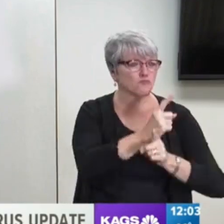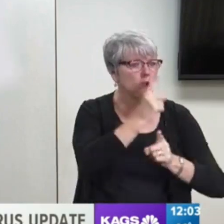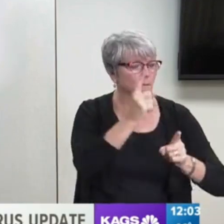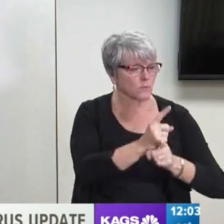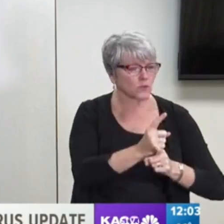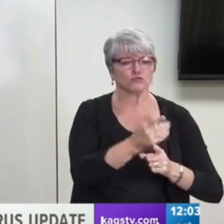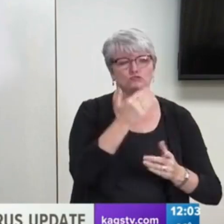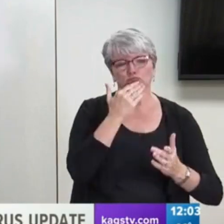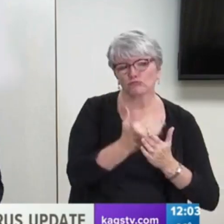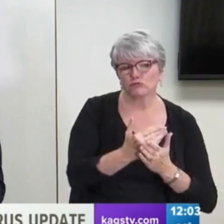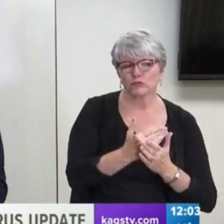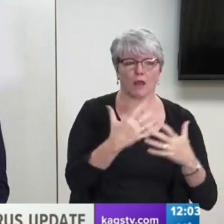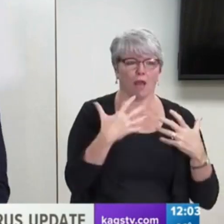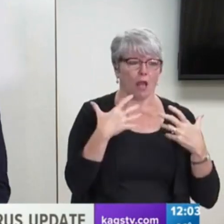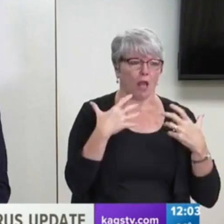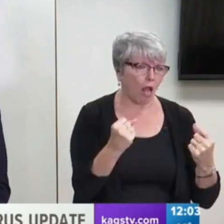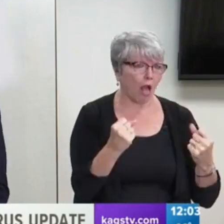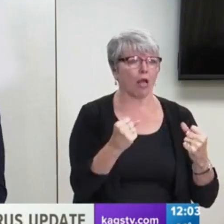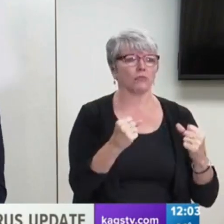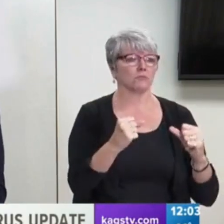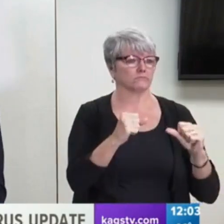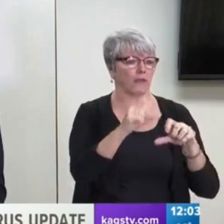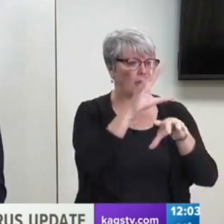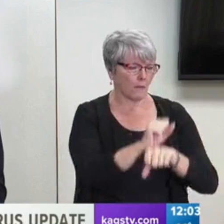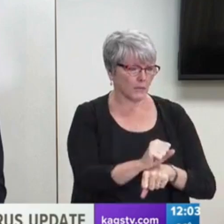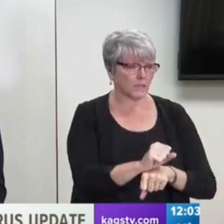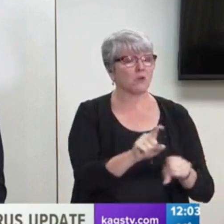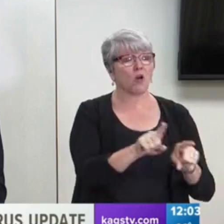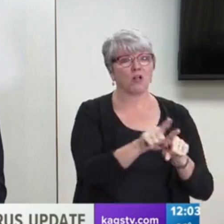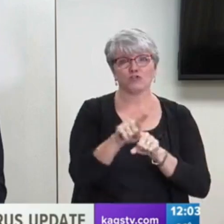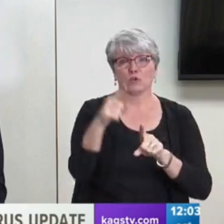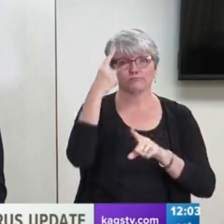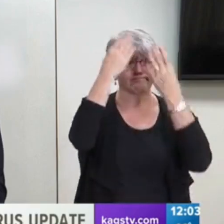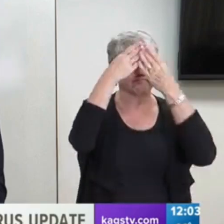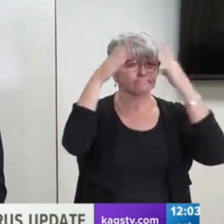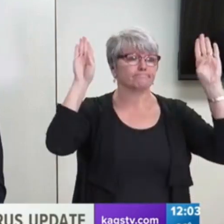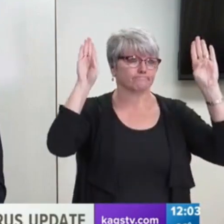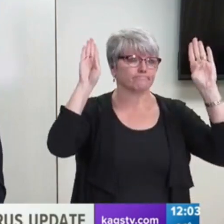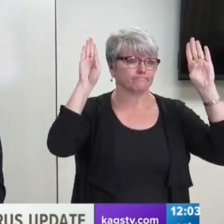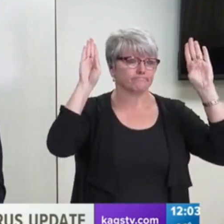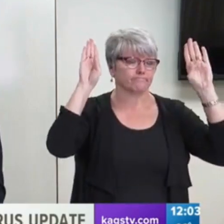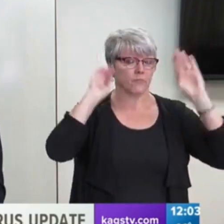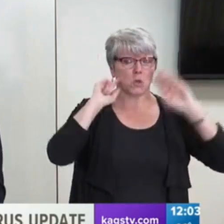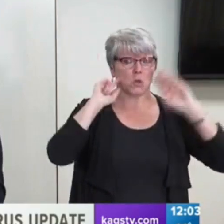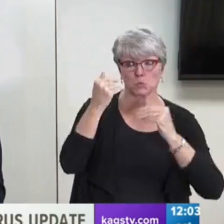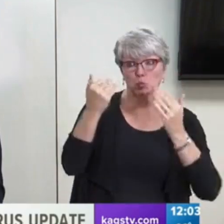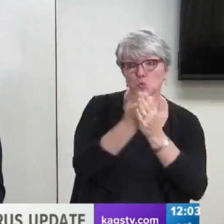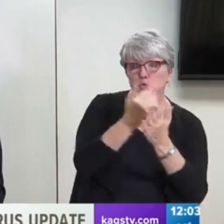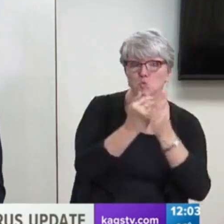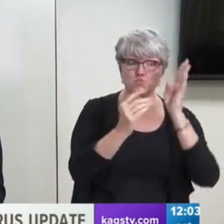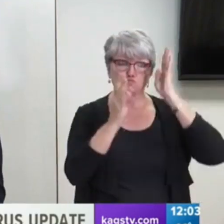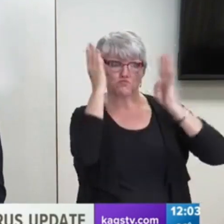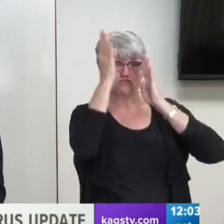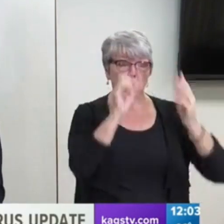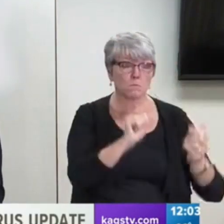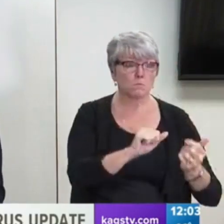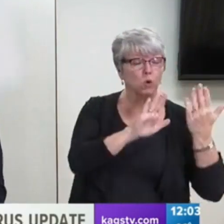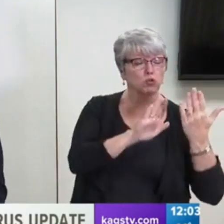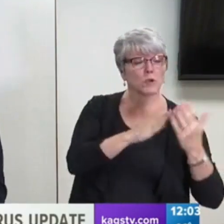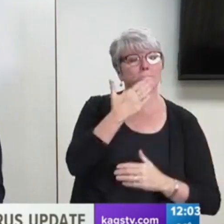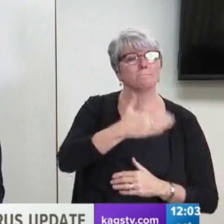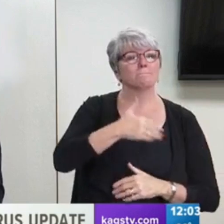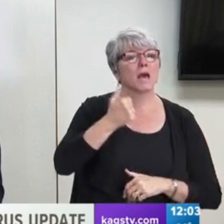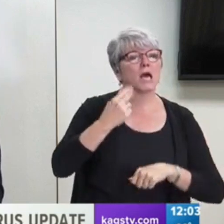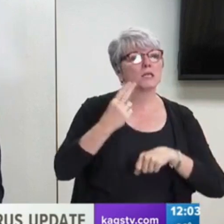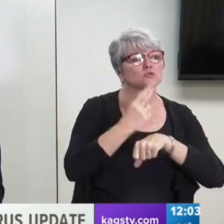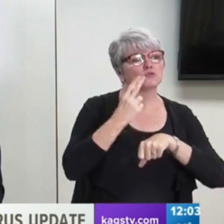health practice, but we also remain open-minded to innovative, to creative approaches that best